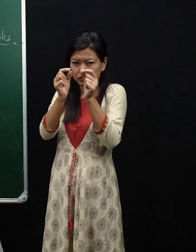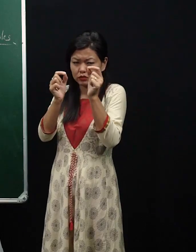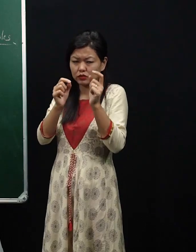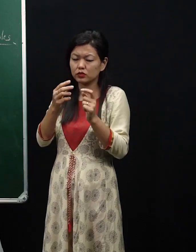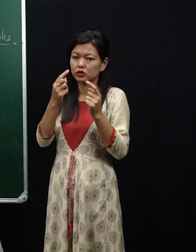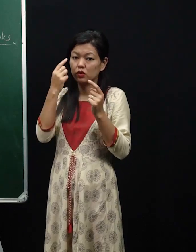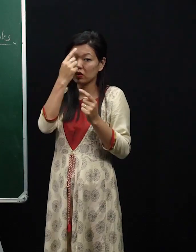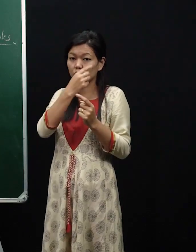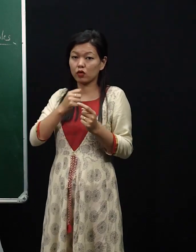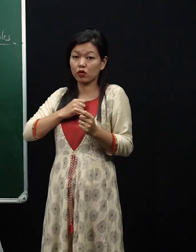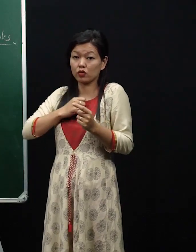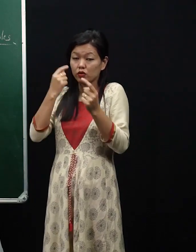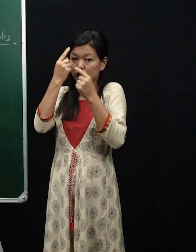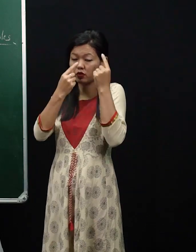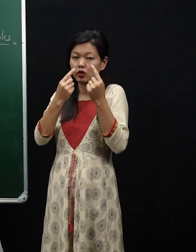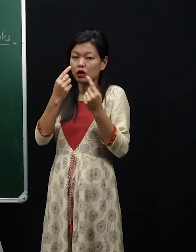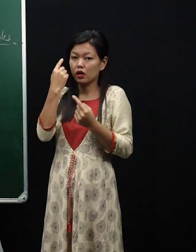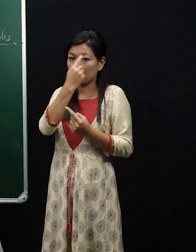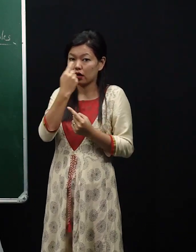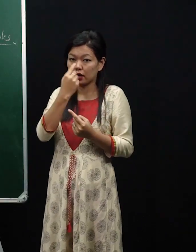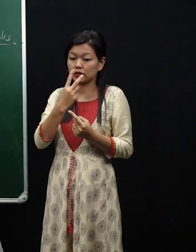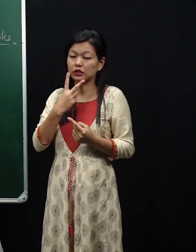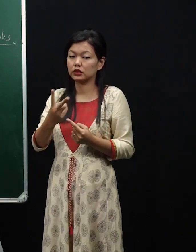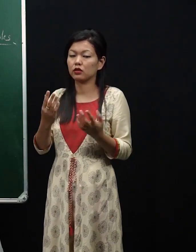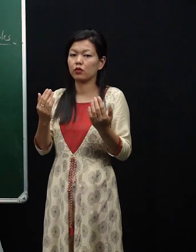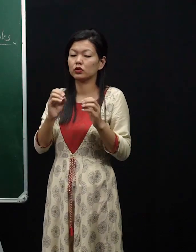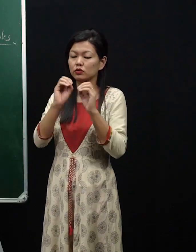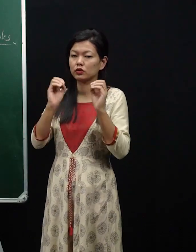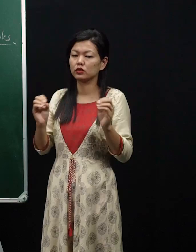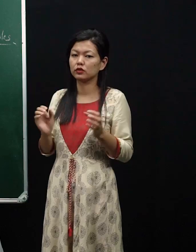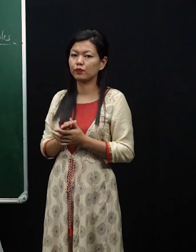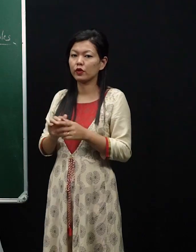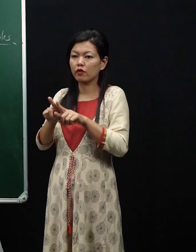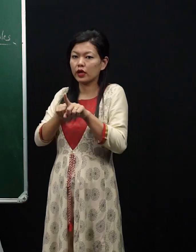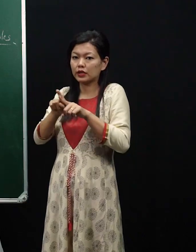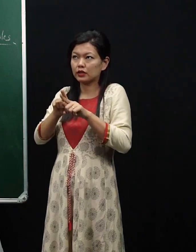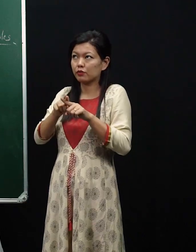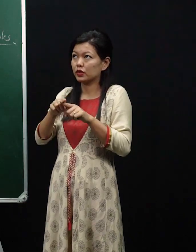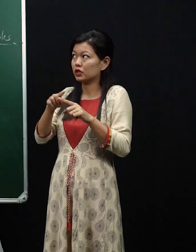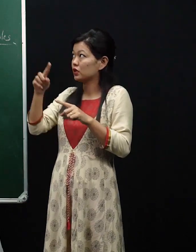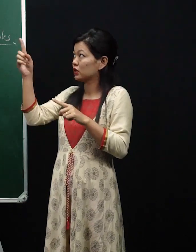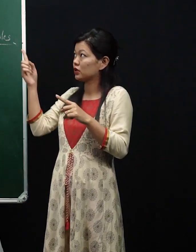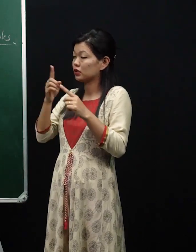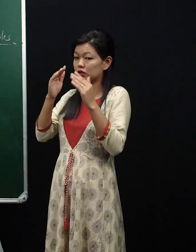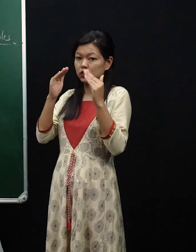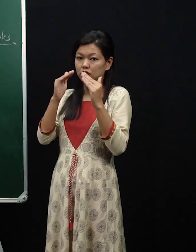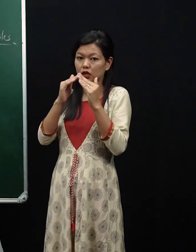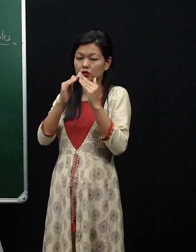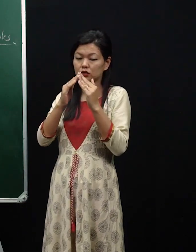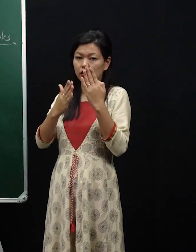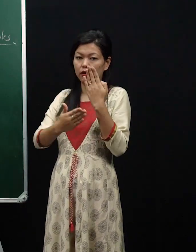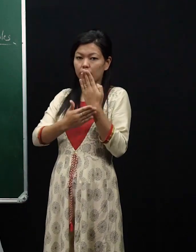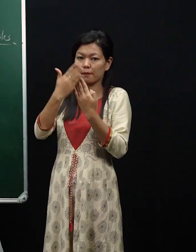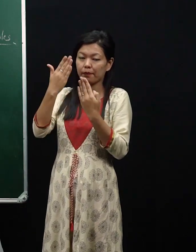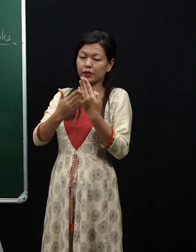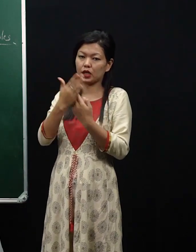students, let's say, let's take example, this building, okay, this building. Now, this